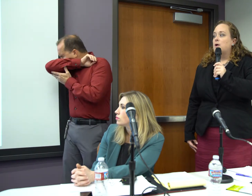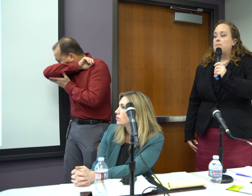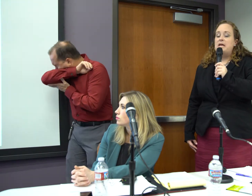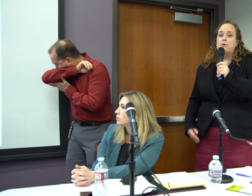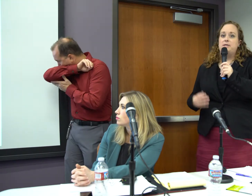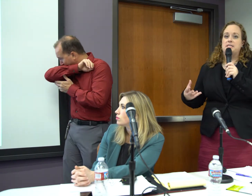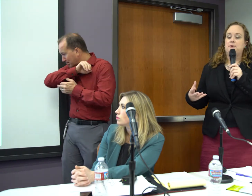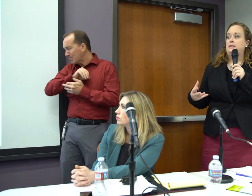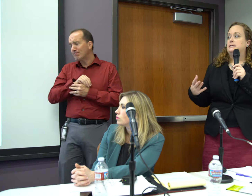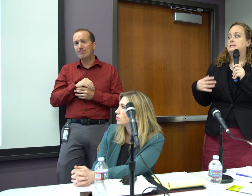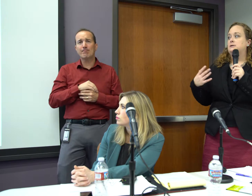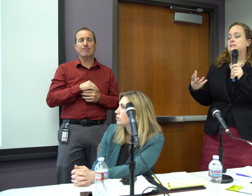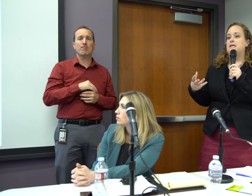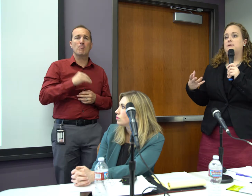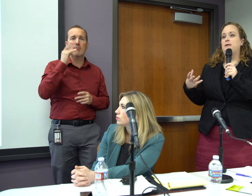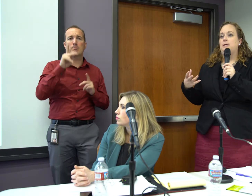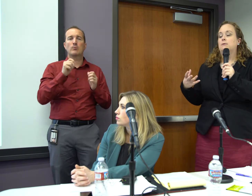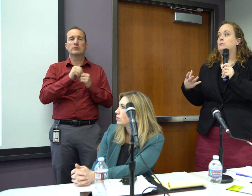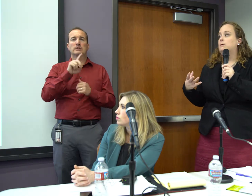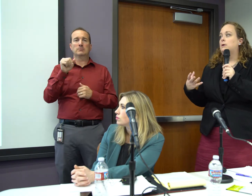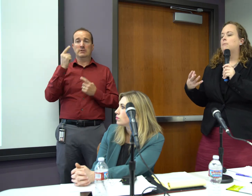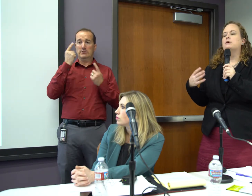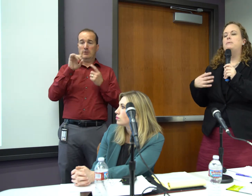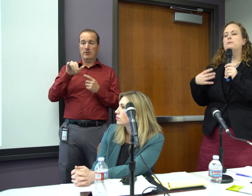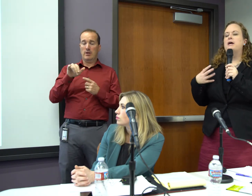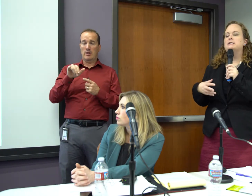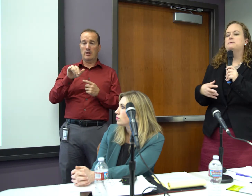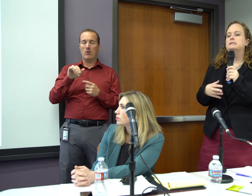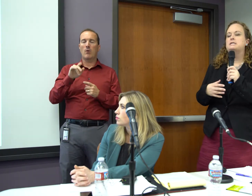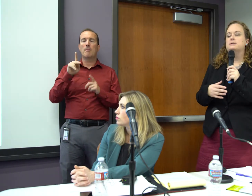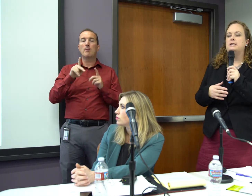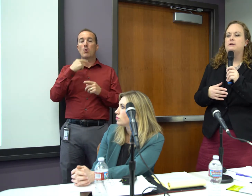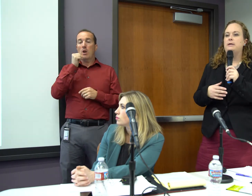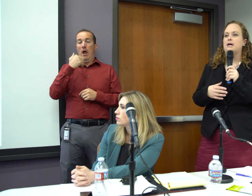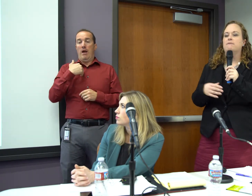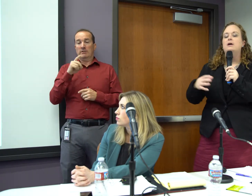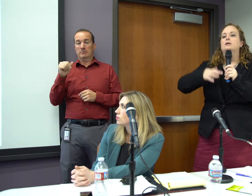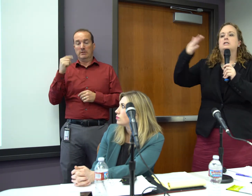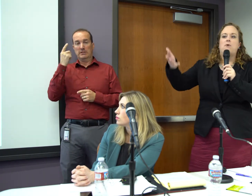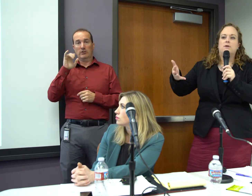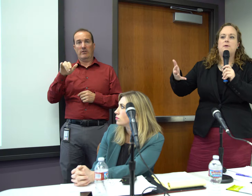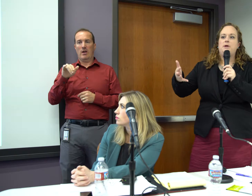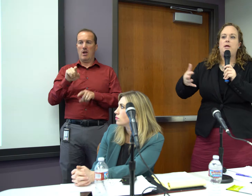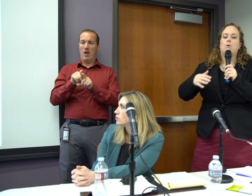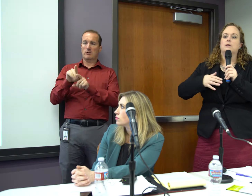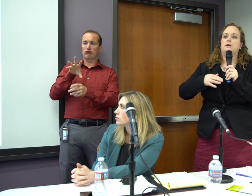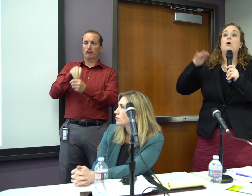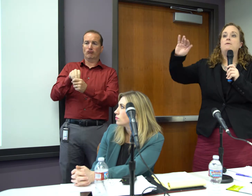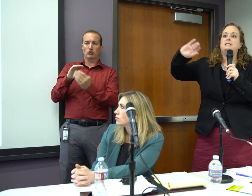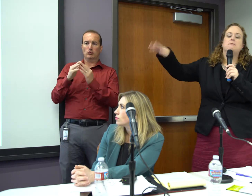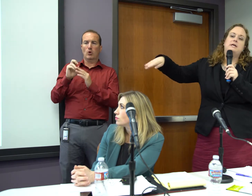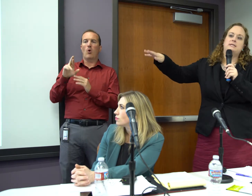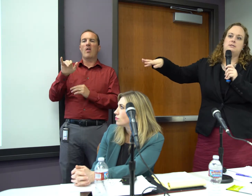And whether or not people with disabilities consider the setting to be people without disabilities consider the setting to be kind of just part of the community, or